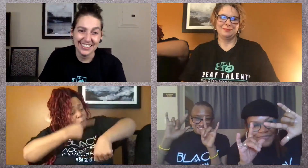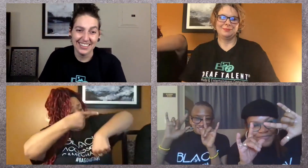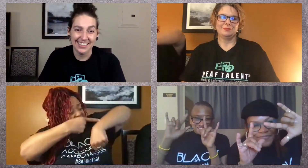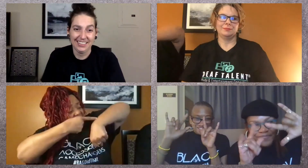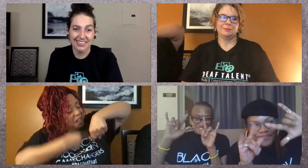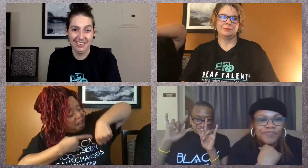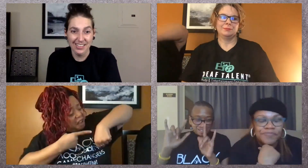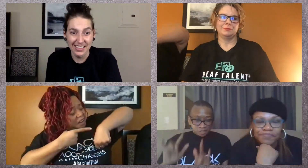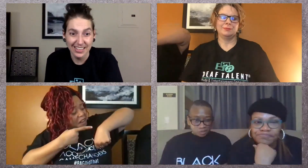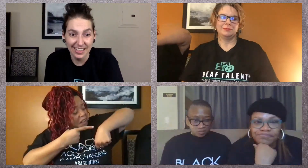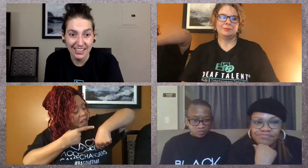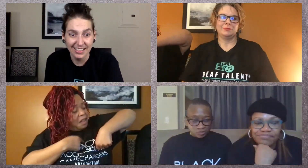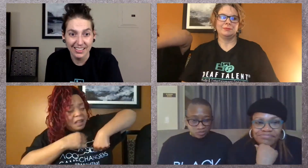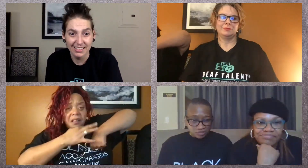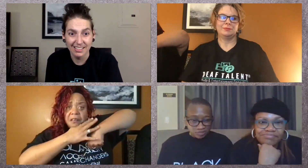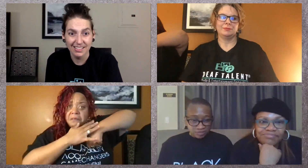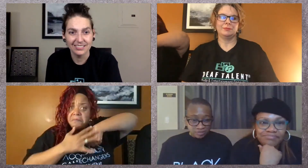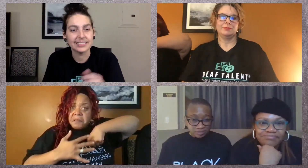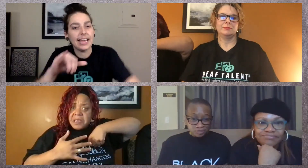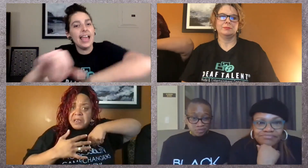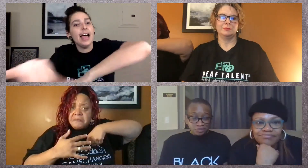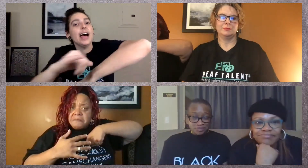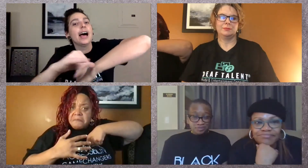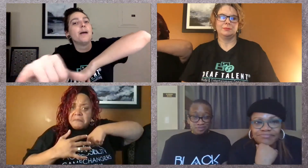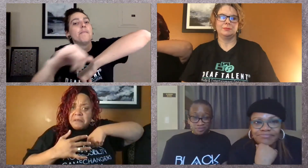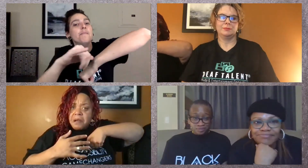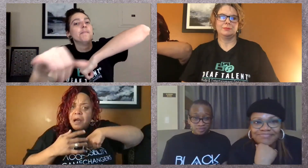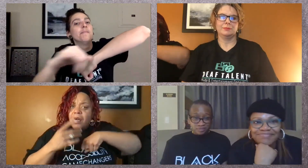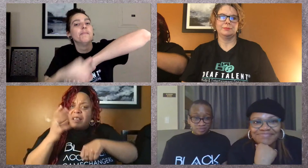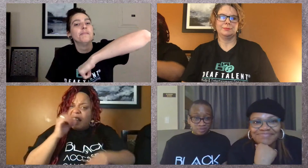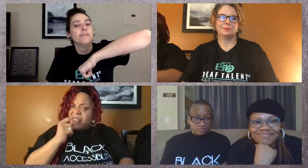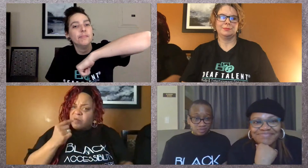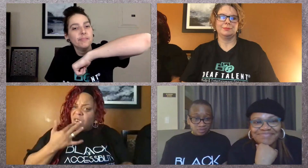if something happens and you cut us,